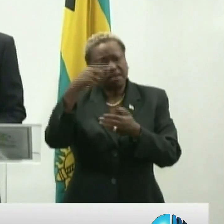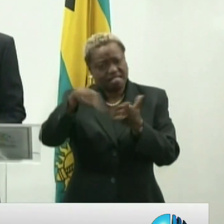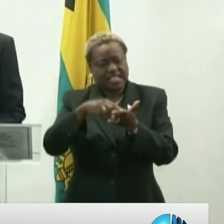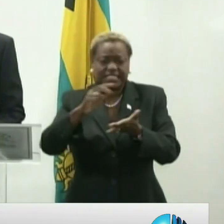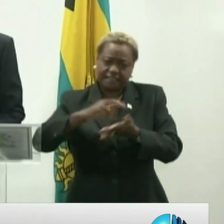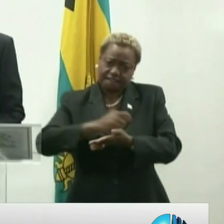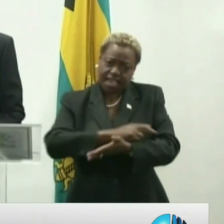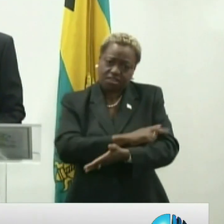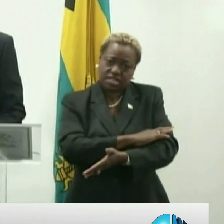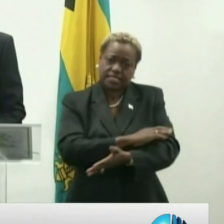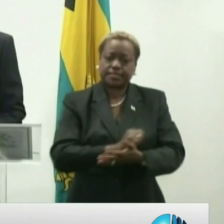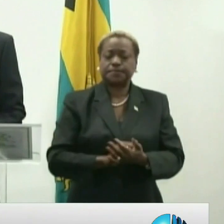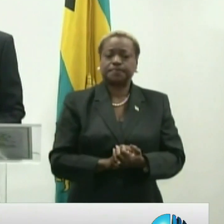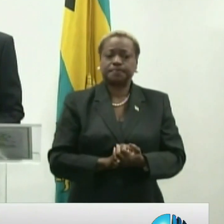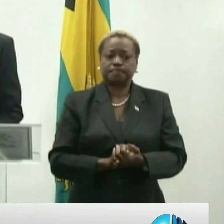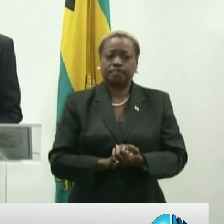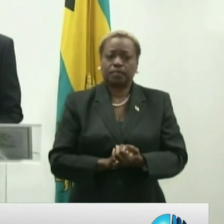virus.